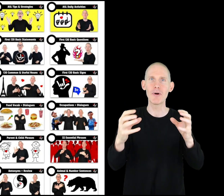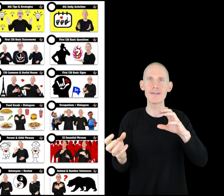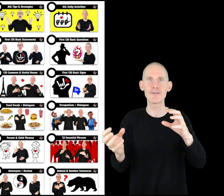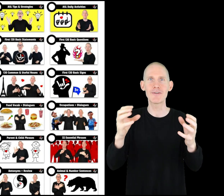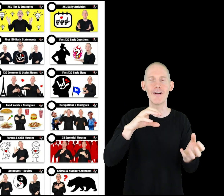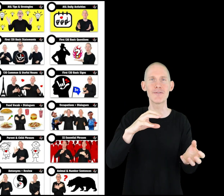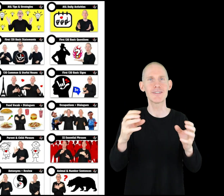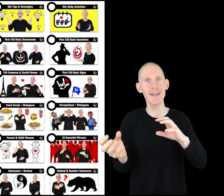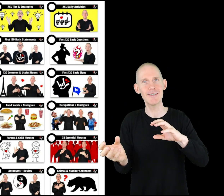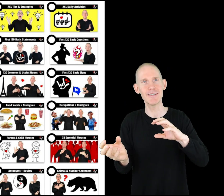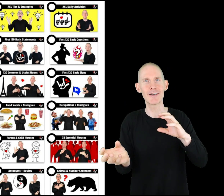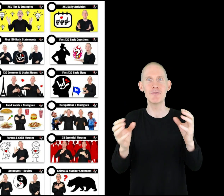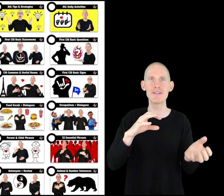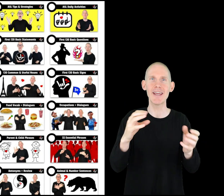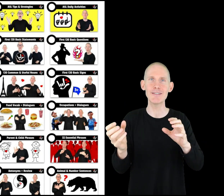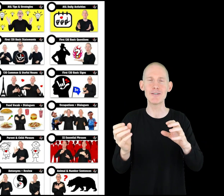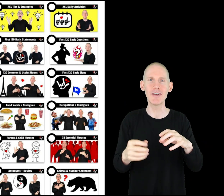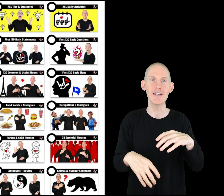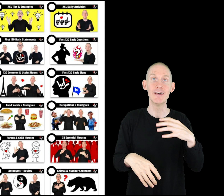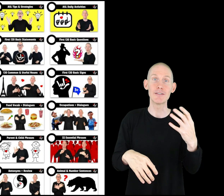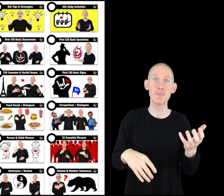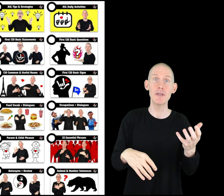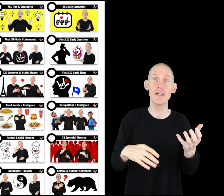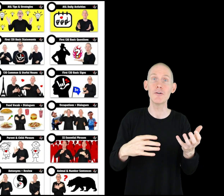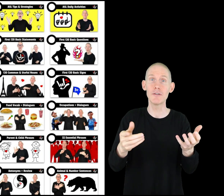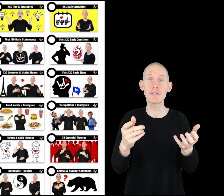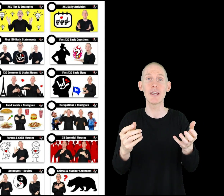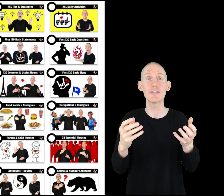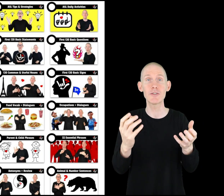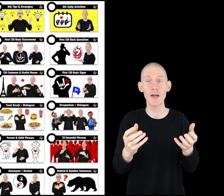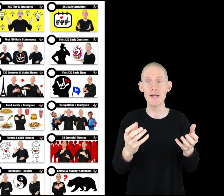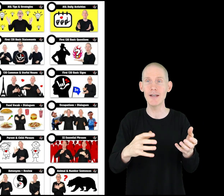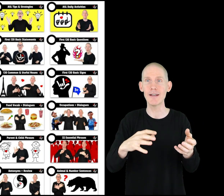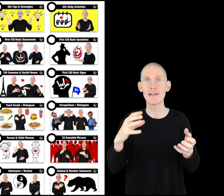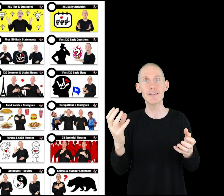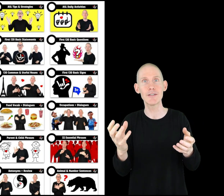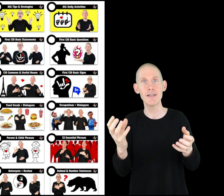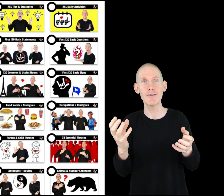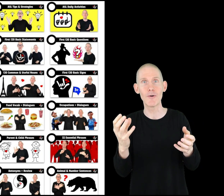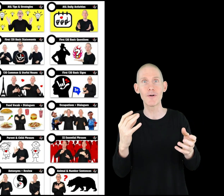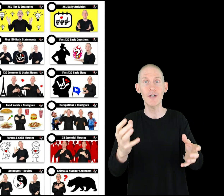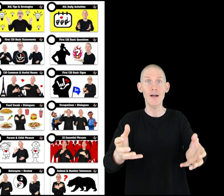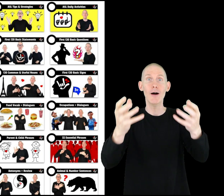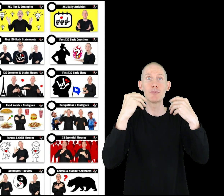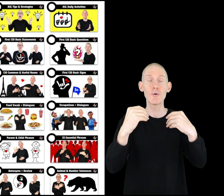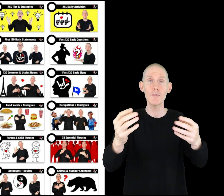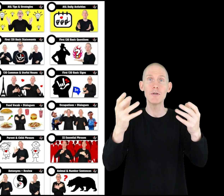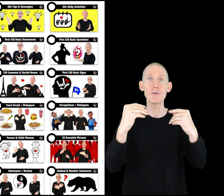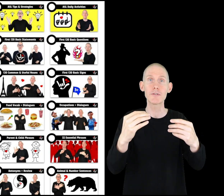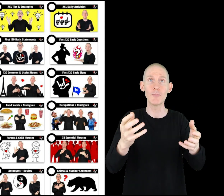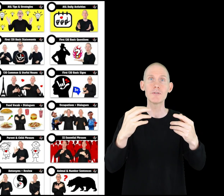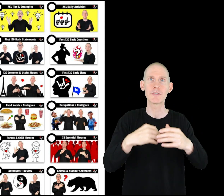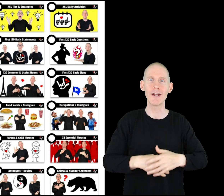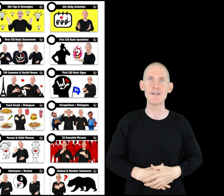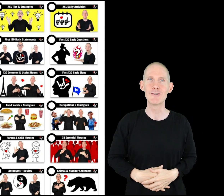parts of conversation, communication, right? Speaking, or in this case, signing, and listening or absorbing what someone's signing to